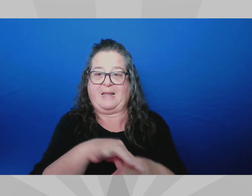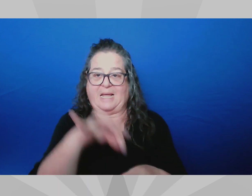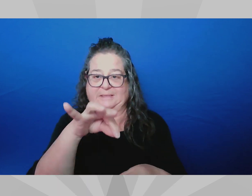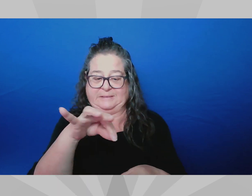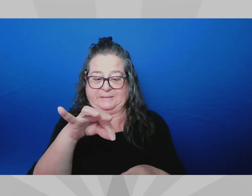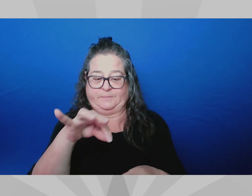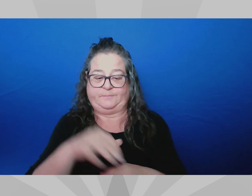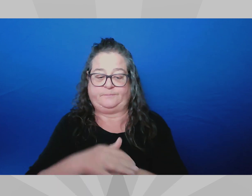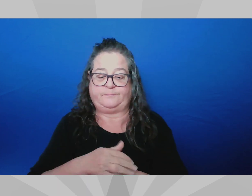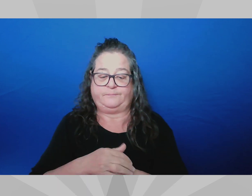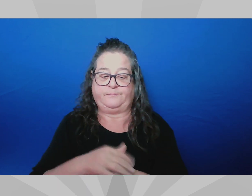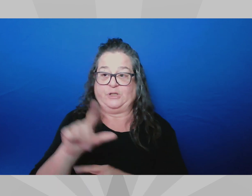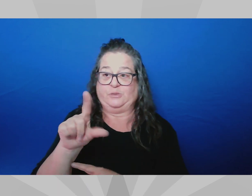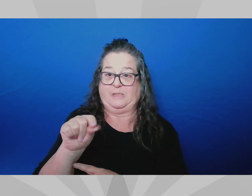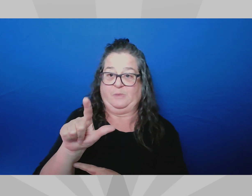2022.